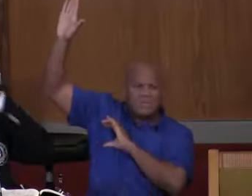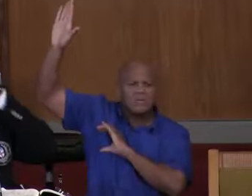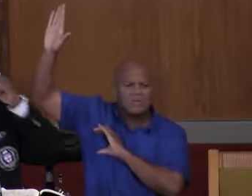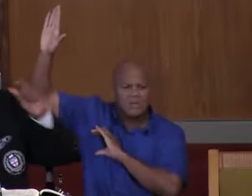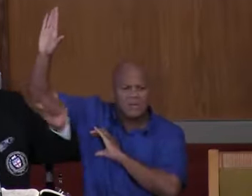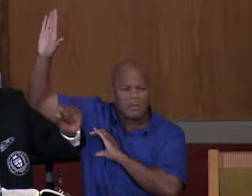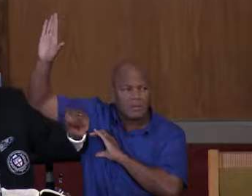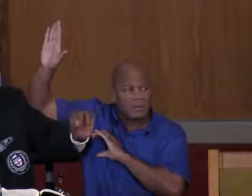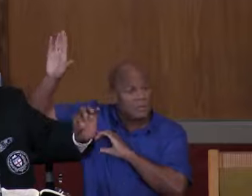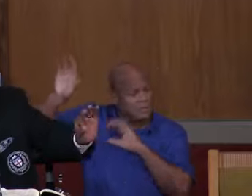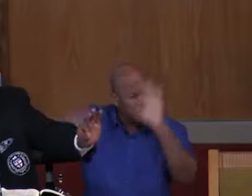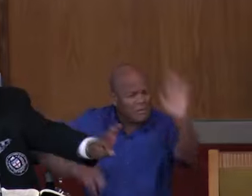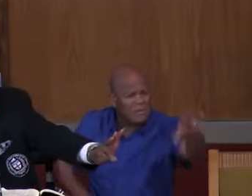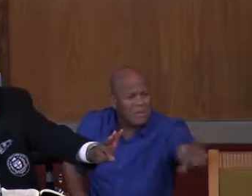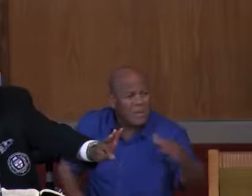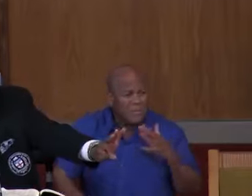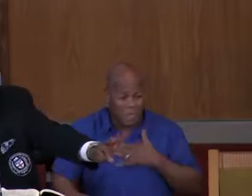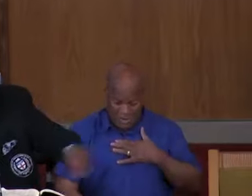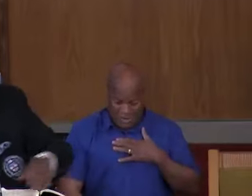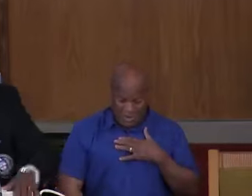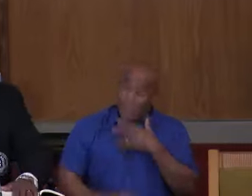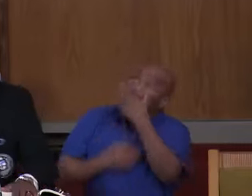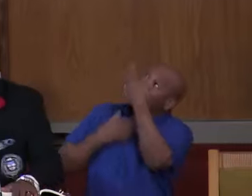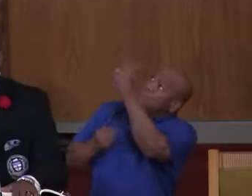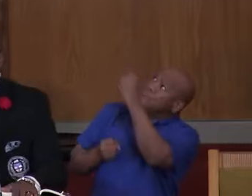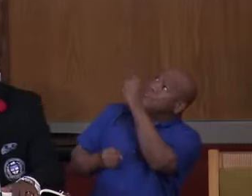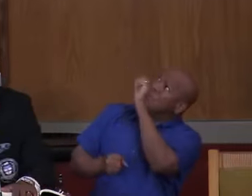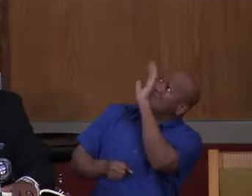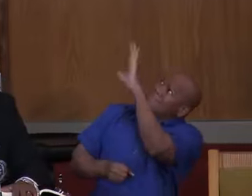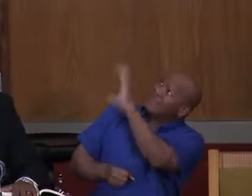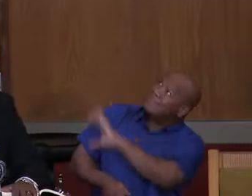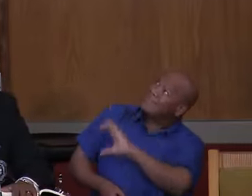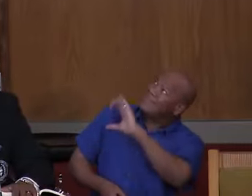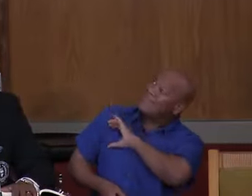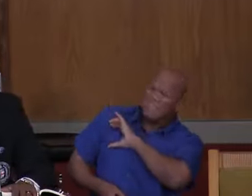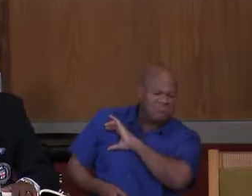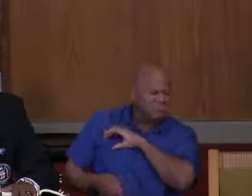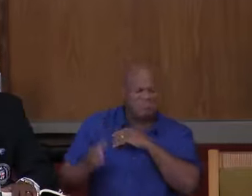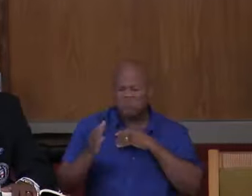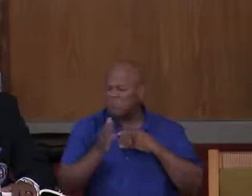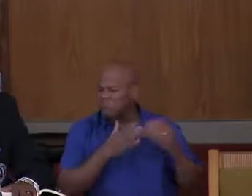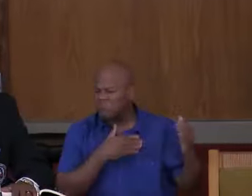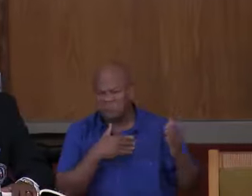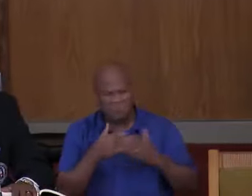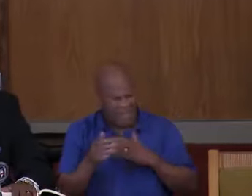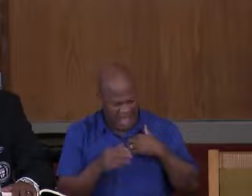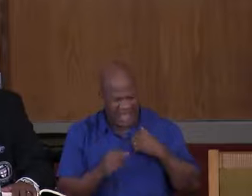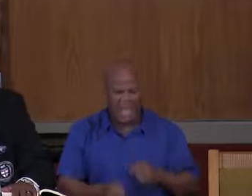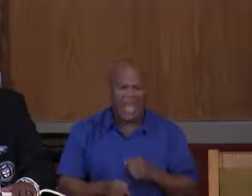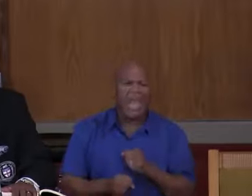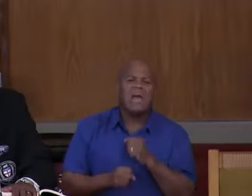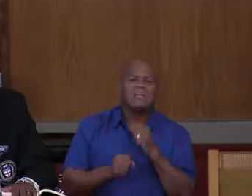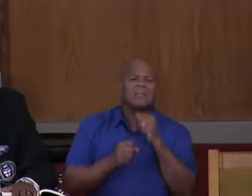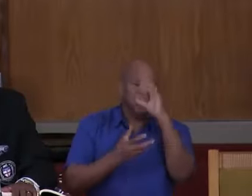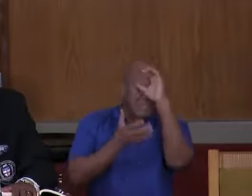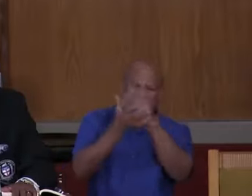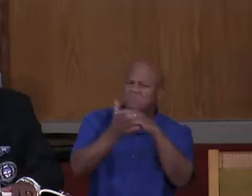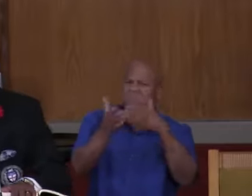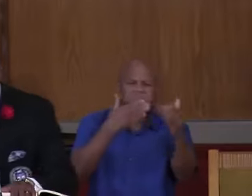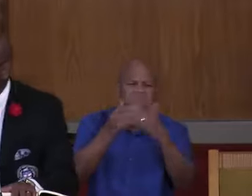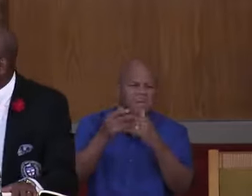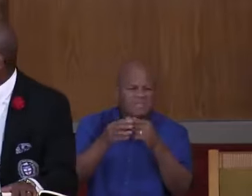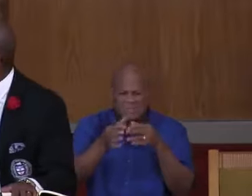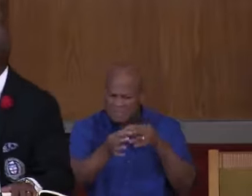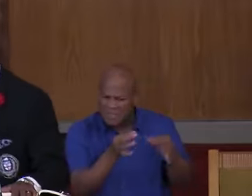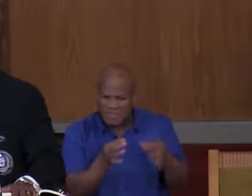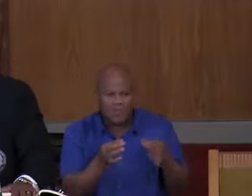when my confidence is in the character of God, I can believe God for the stuff I can't explain about God. Why? Because